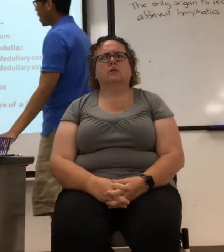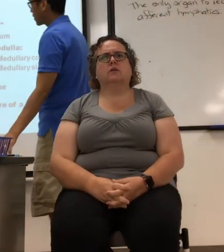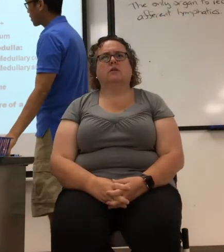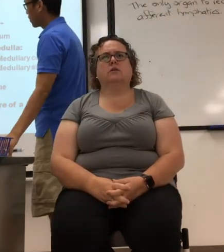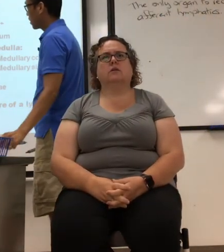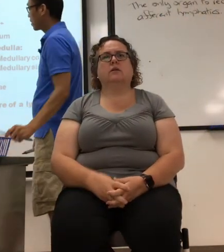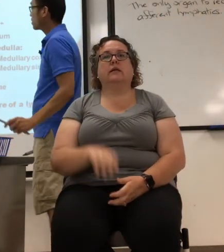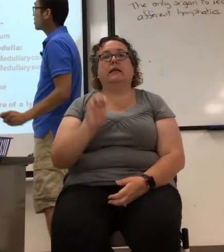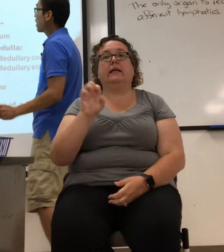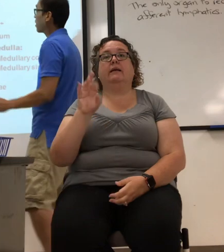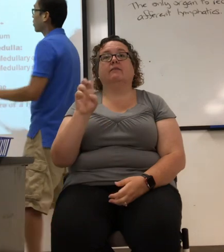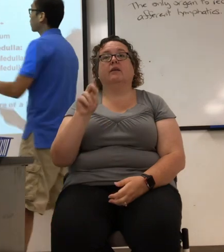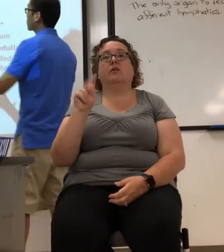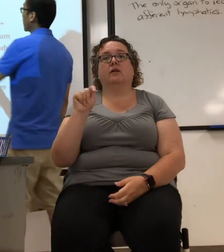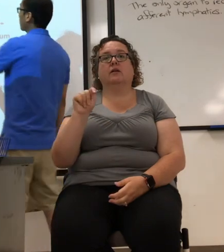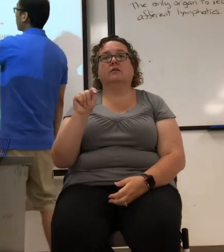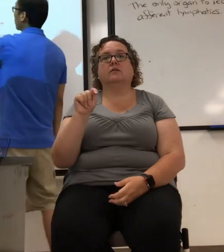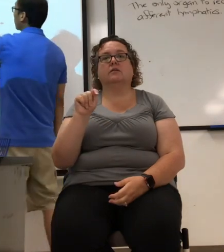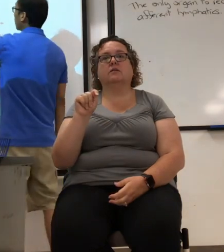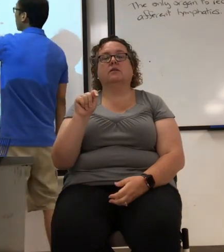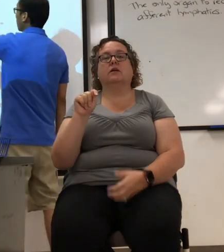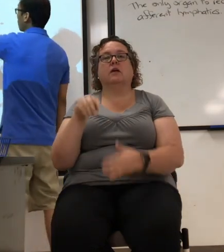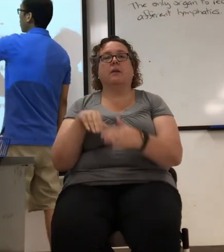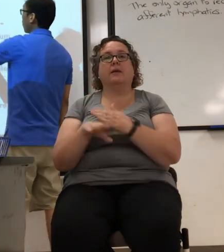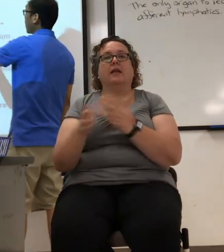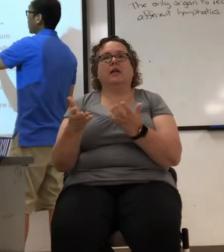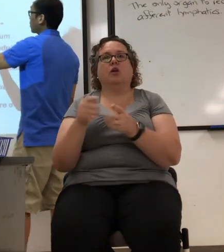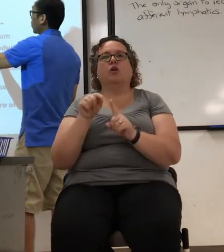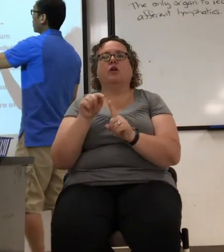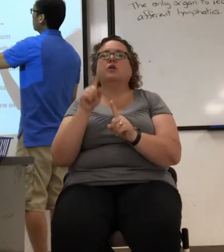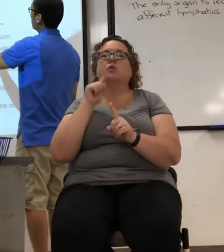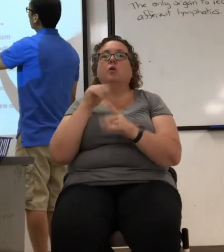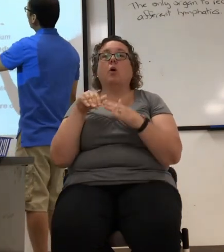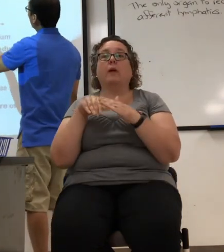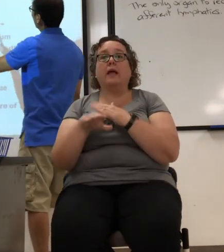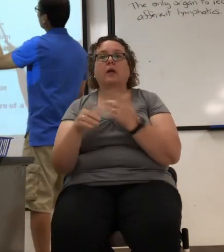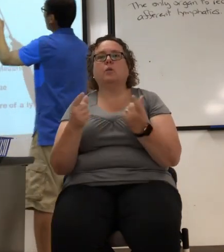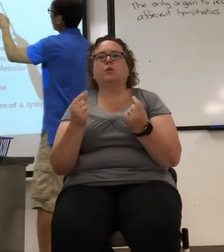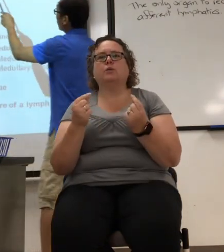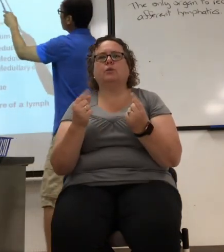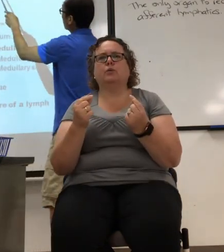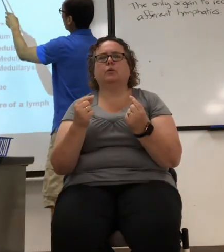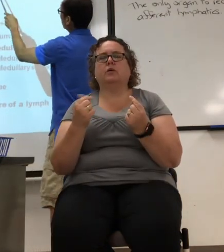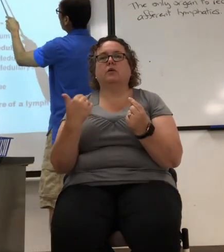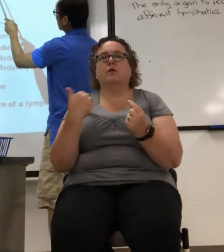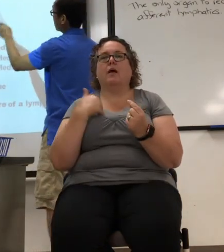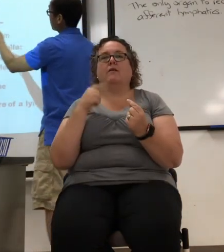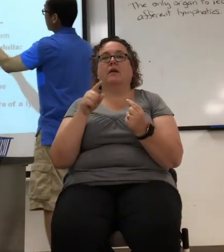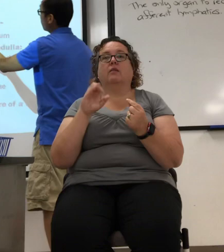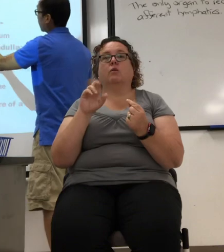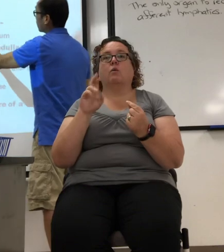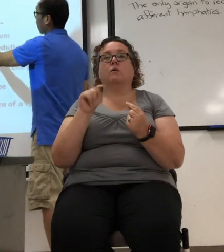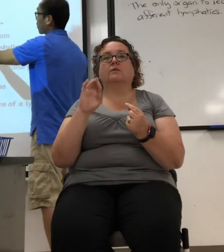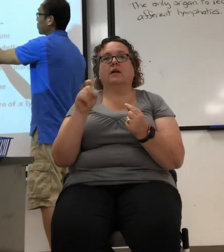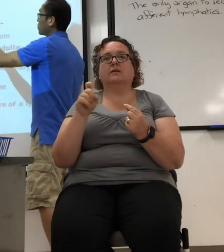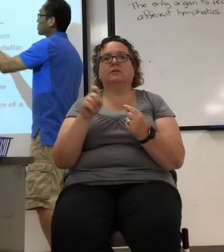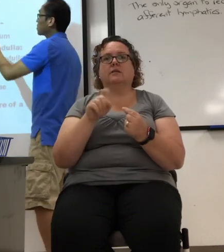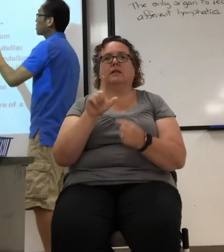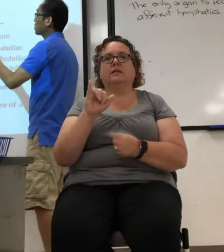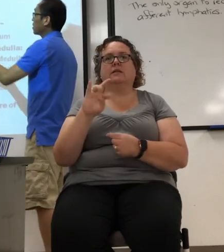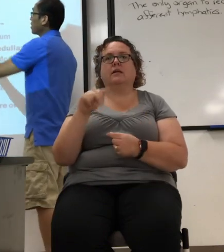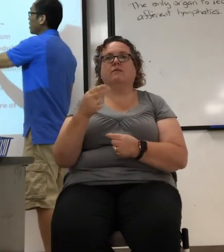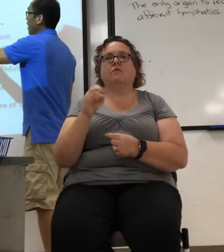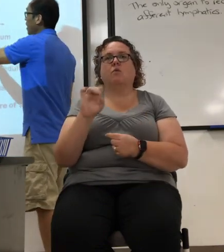Efferent lymphatics come in, say here for example. You go in, what do? You have in the cortex these lymphoid